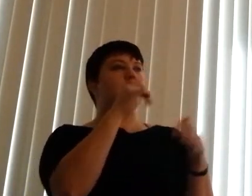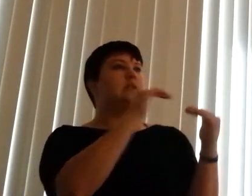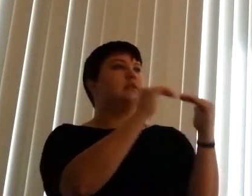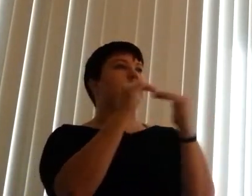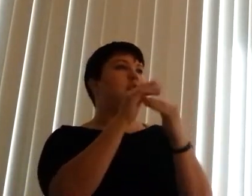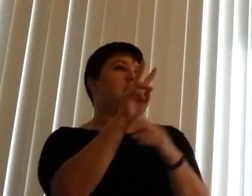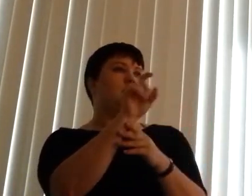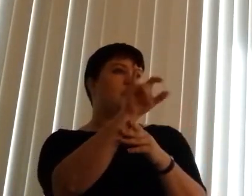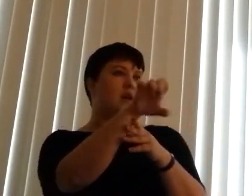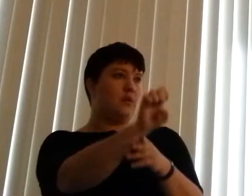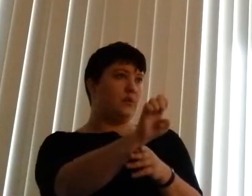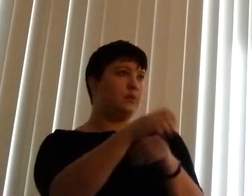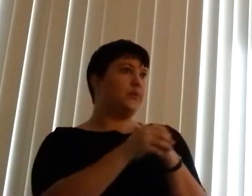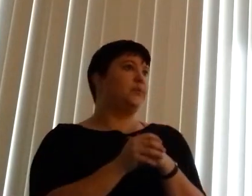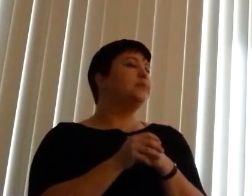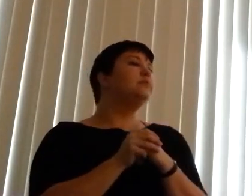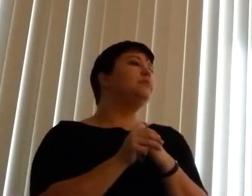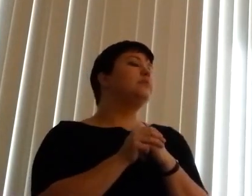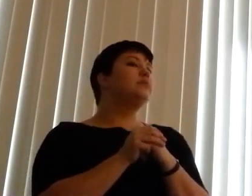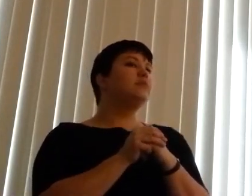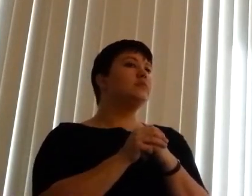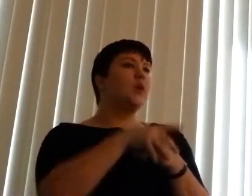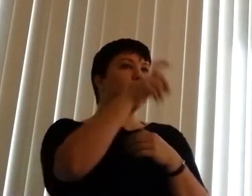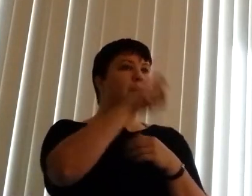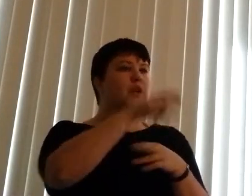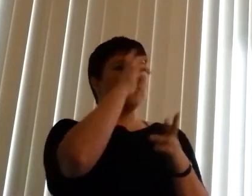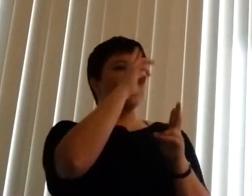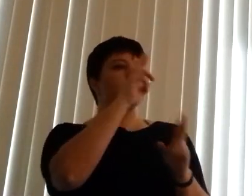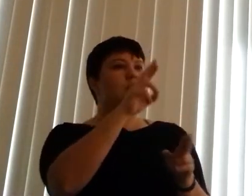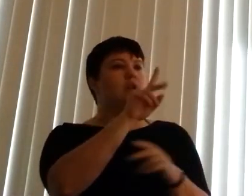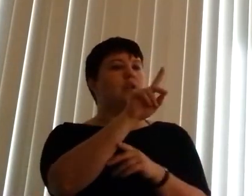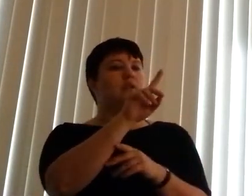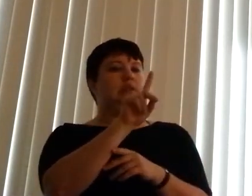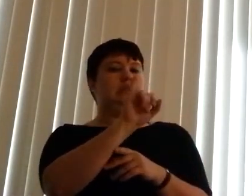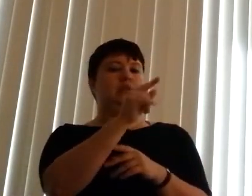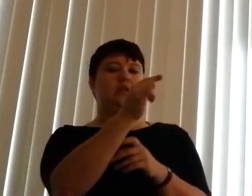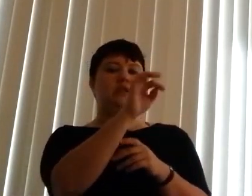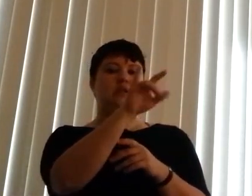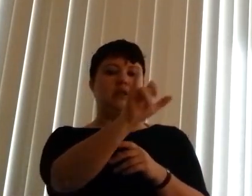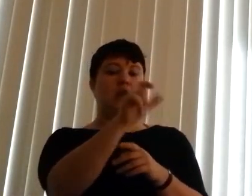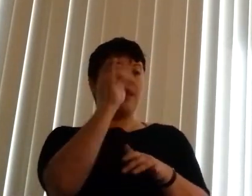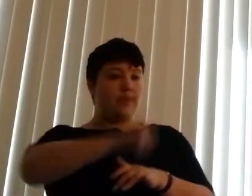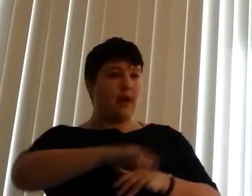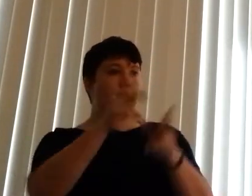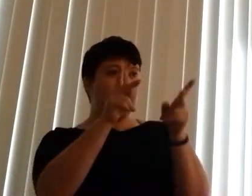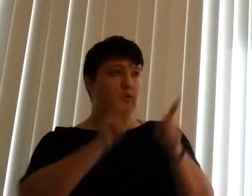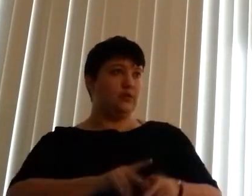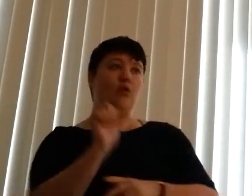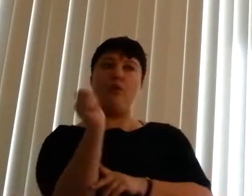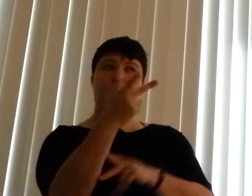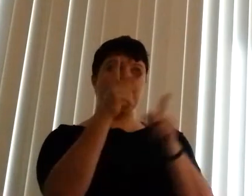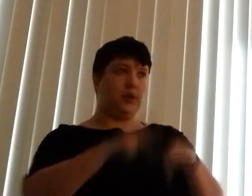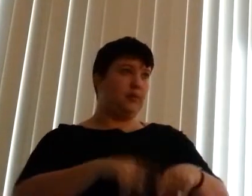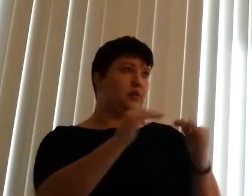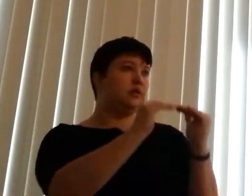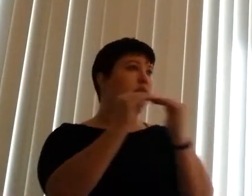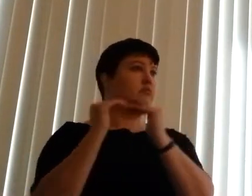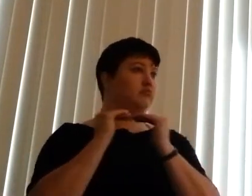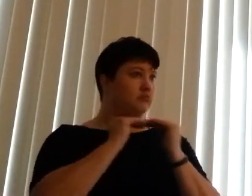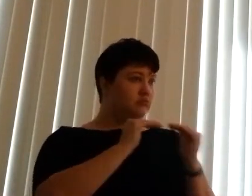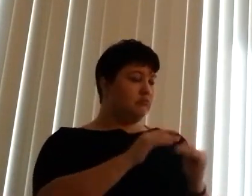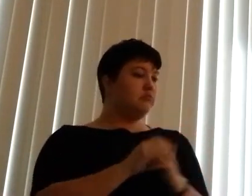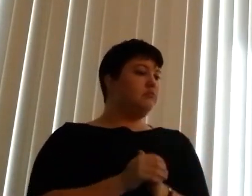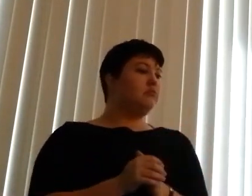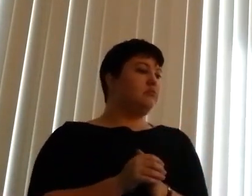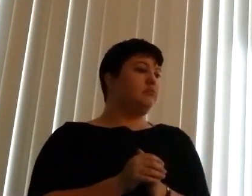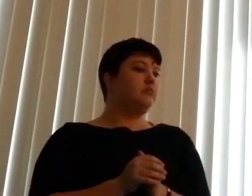of a person respects the dignity of that person only if it accords with the special status just described. If